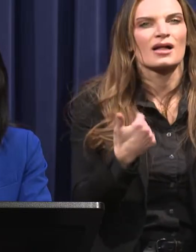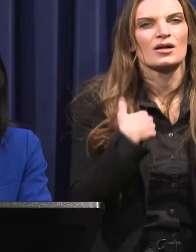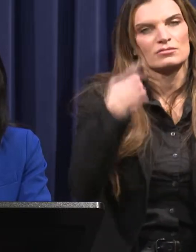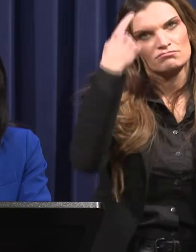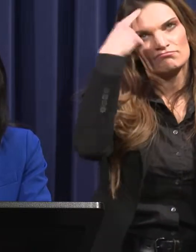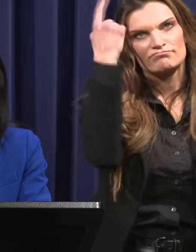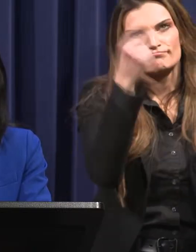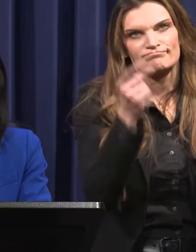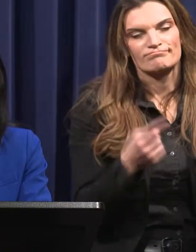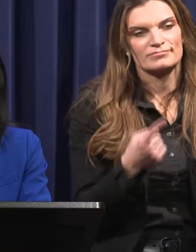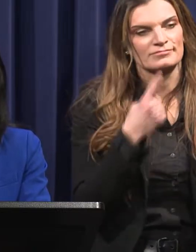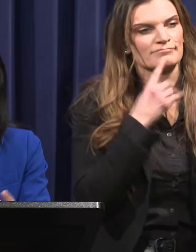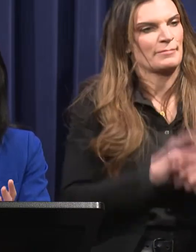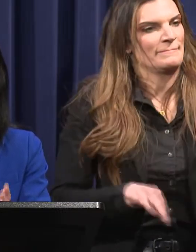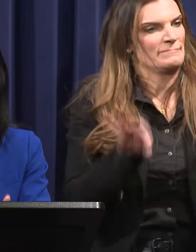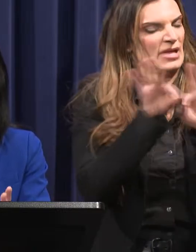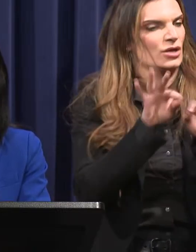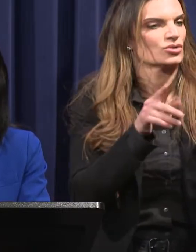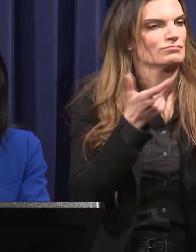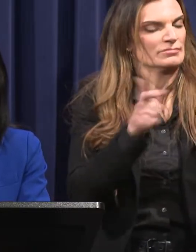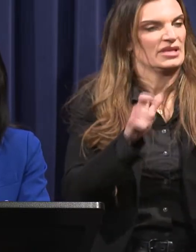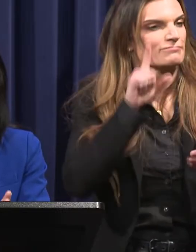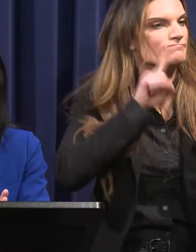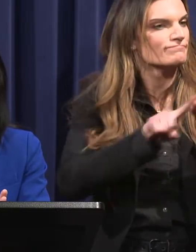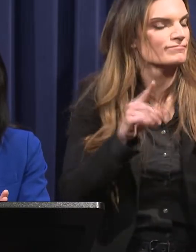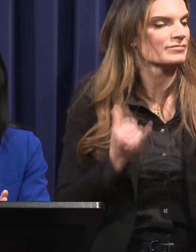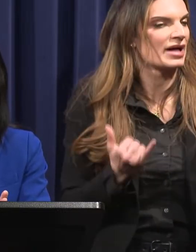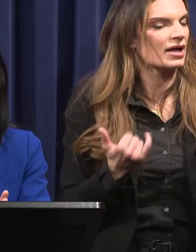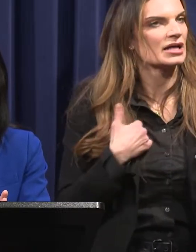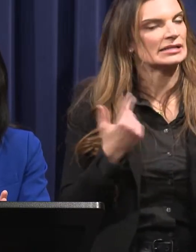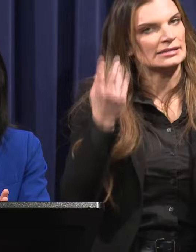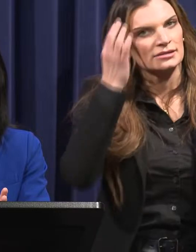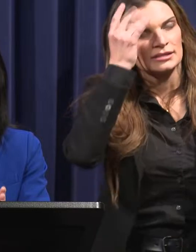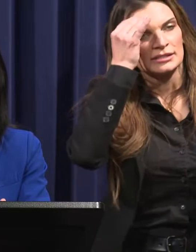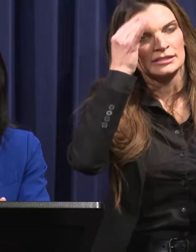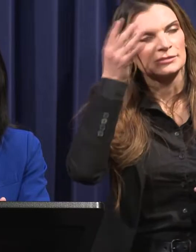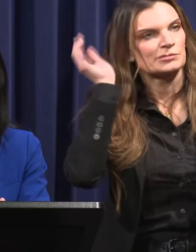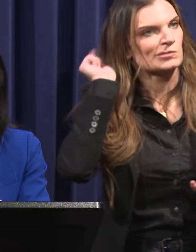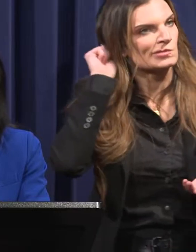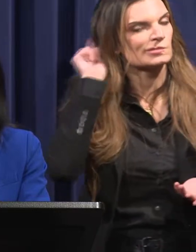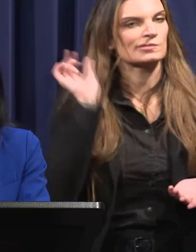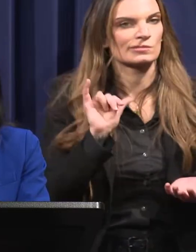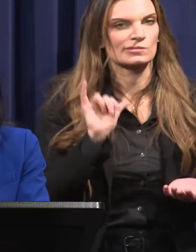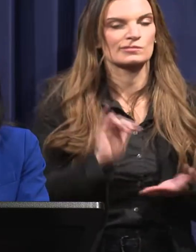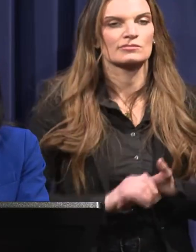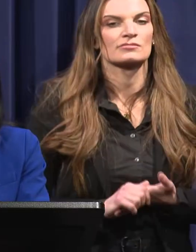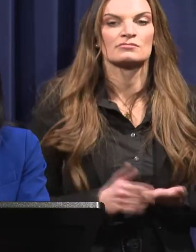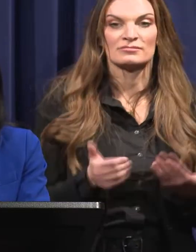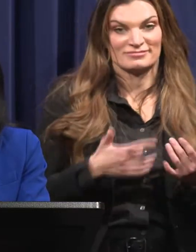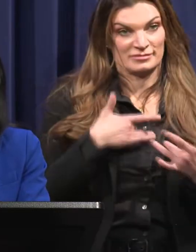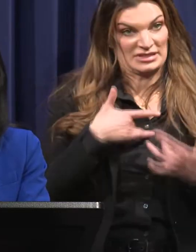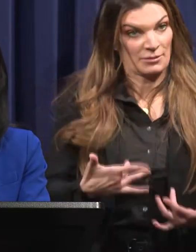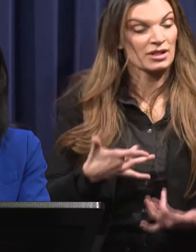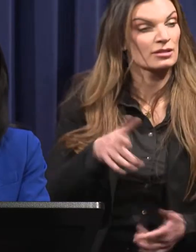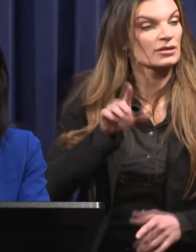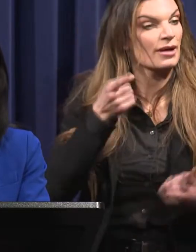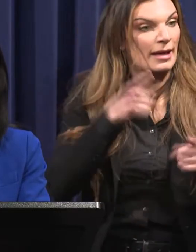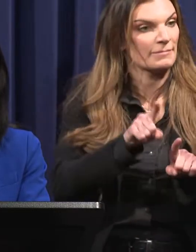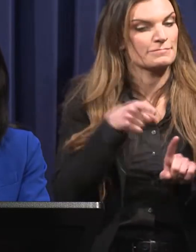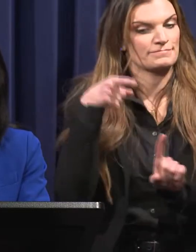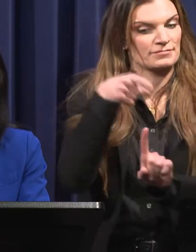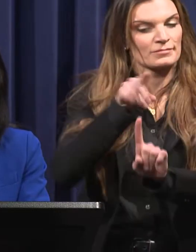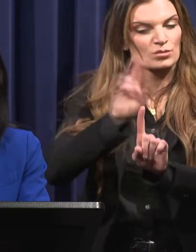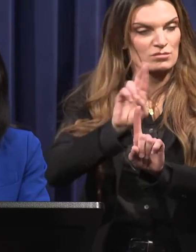now, and you know, most of them are cases where you had Republicans who were